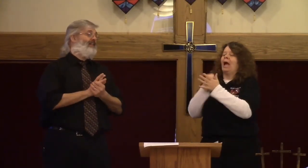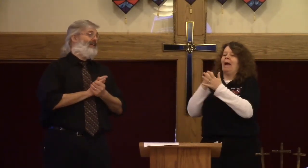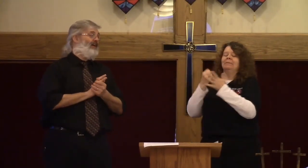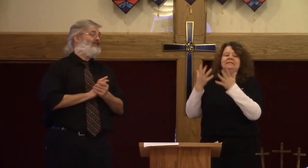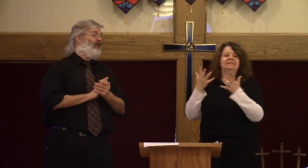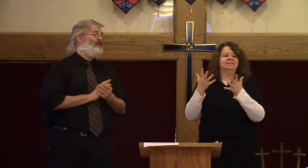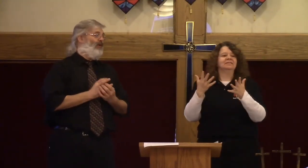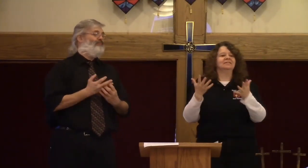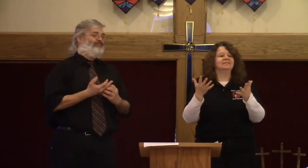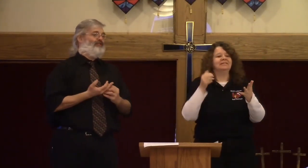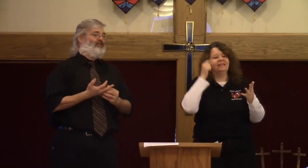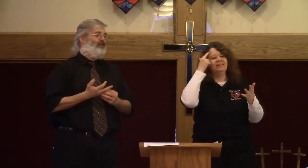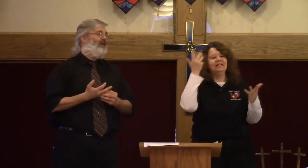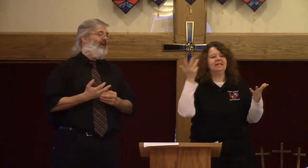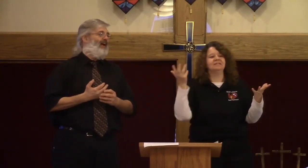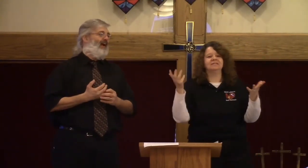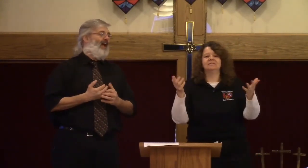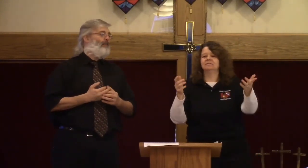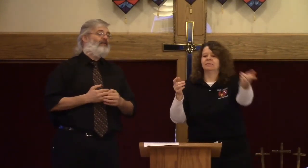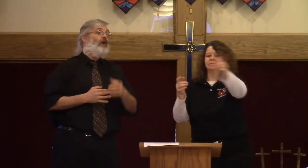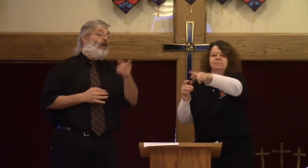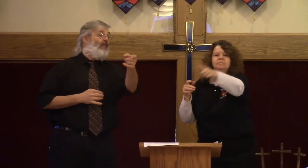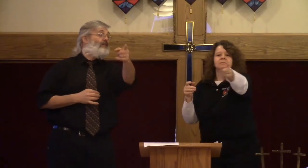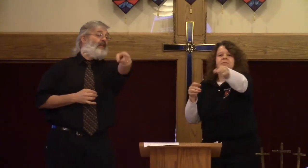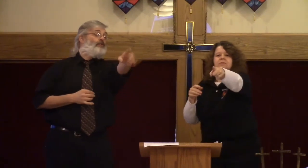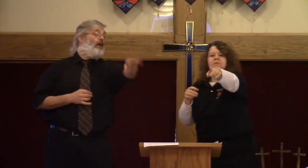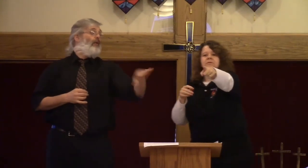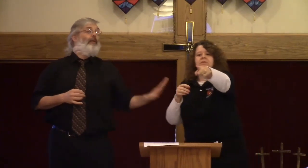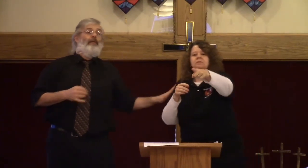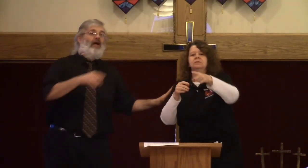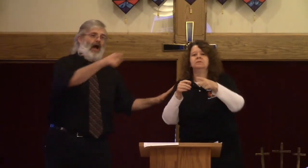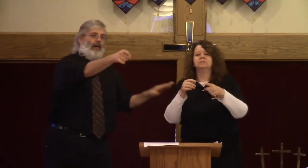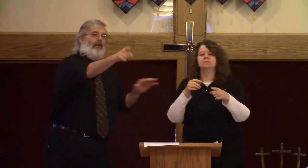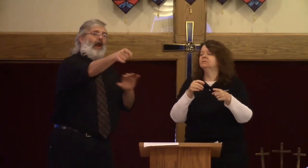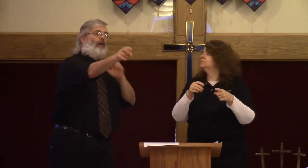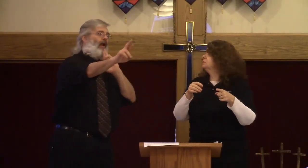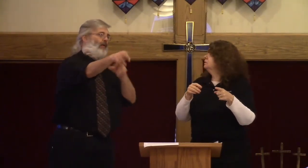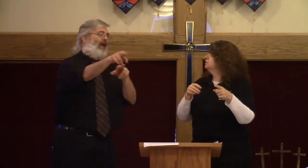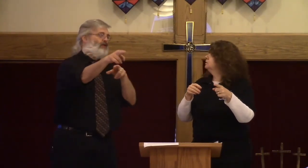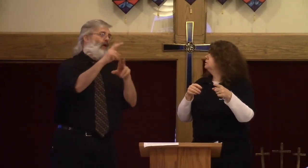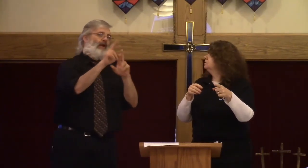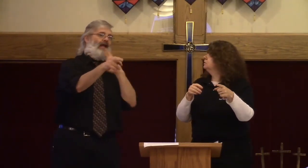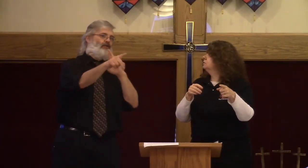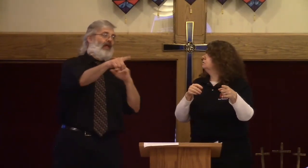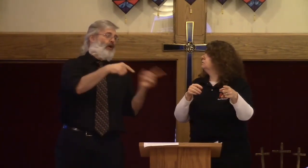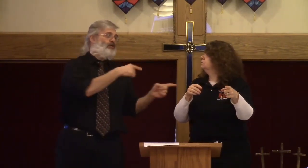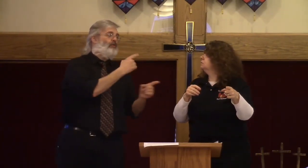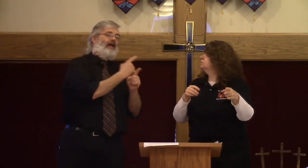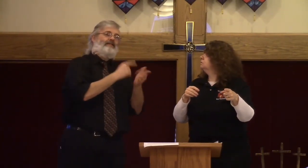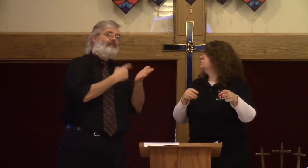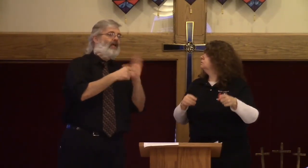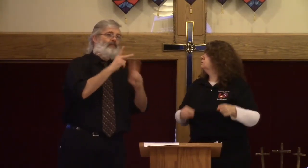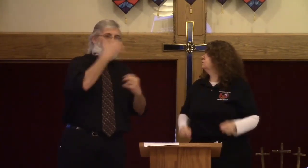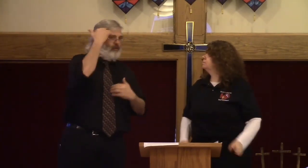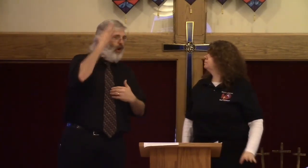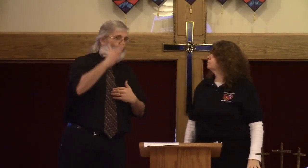tell stories. Oh, boom, shoot. And it happened. Well, that's what. Wait. I want to answer that because you're right. Sometimes people don't